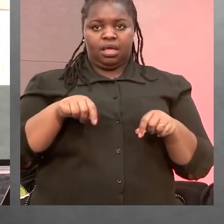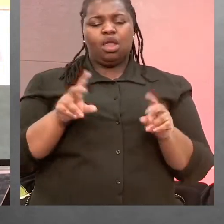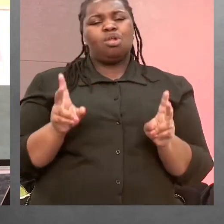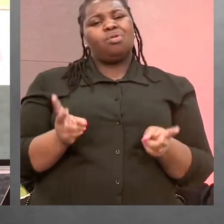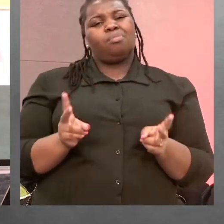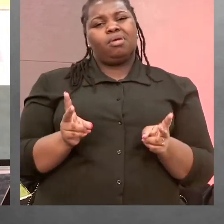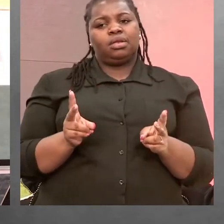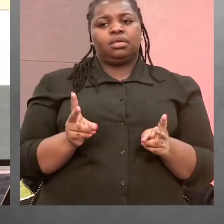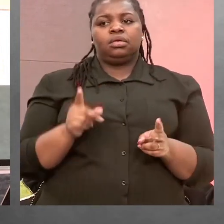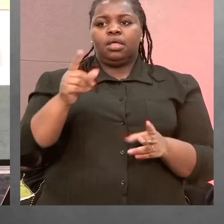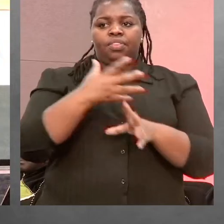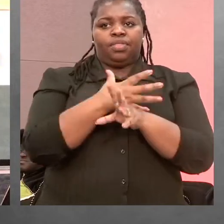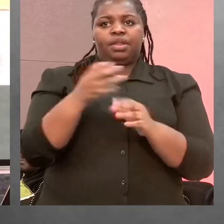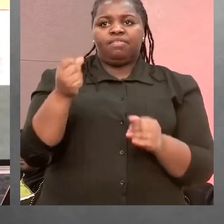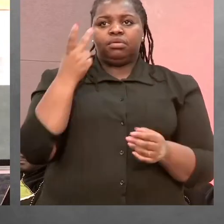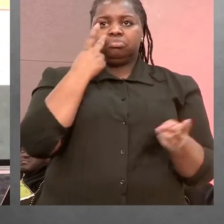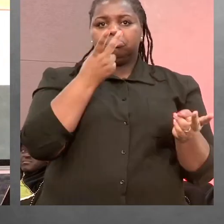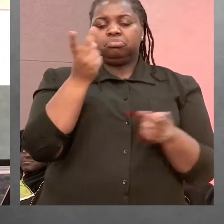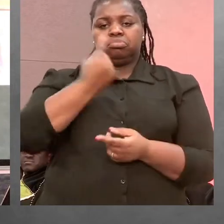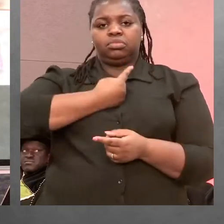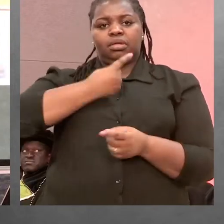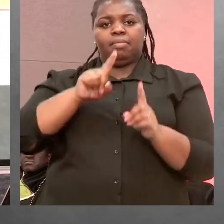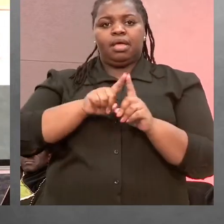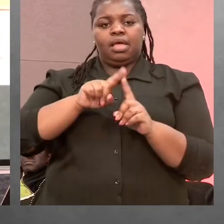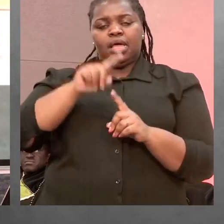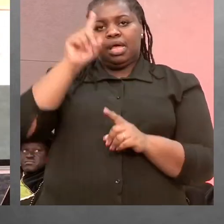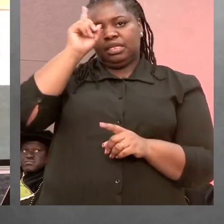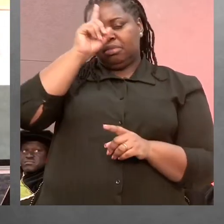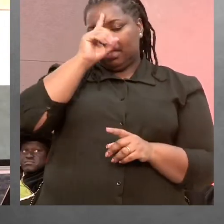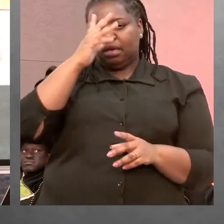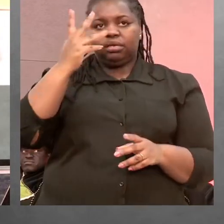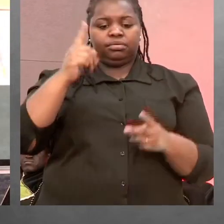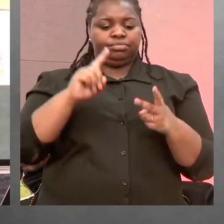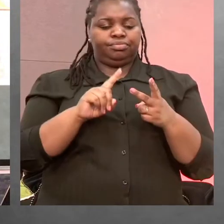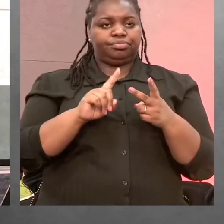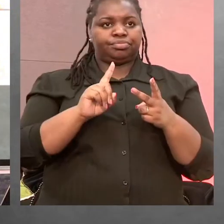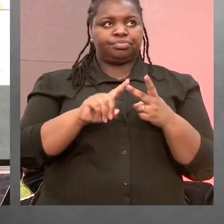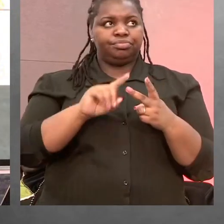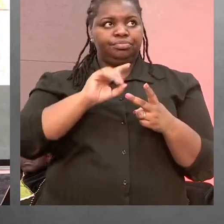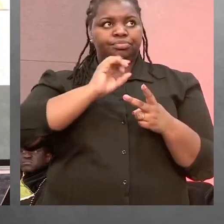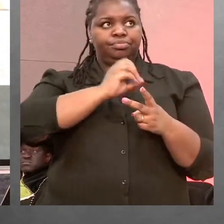Normally, they never saw themselves as black and